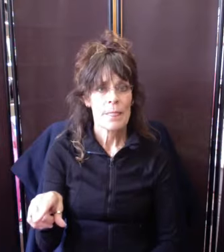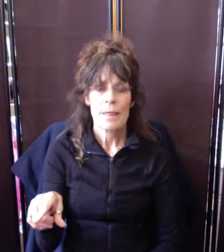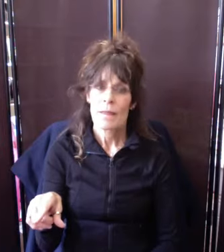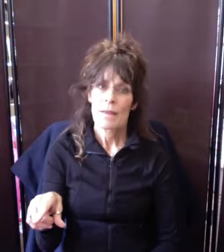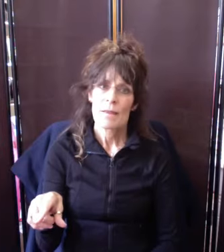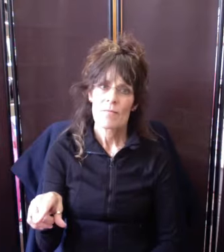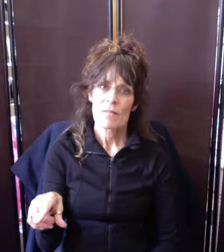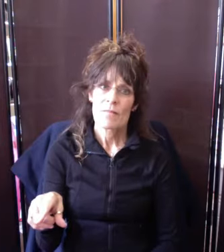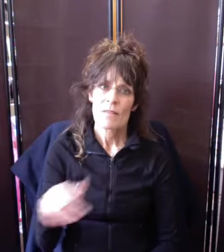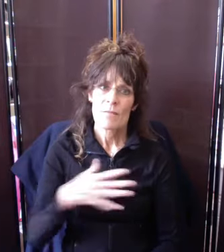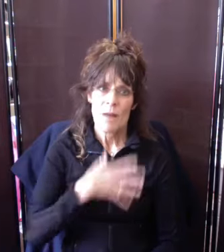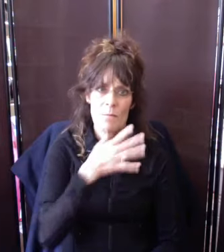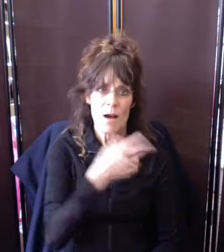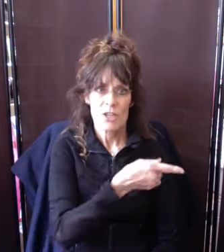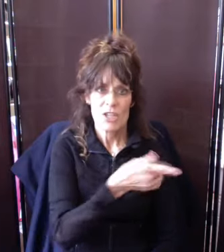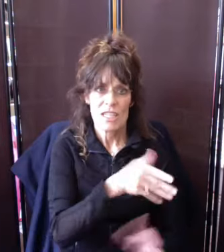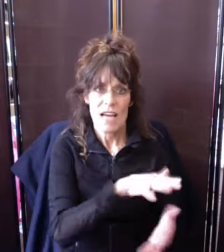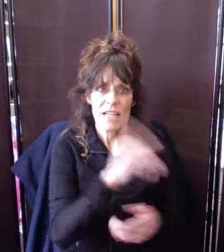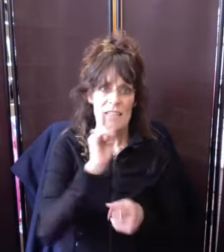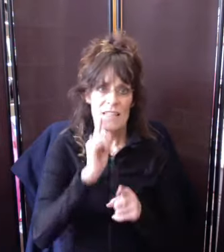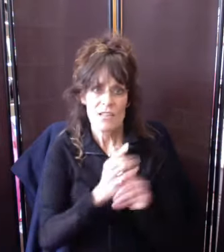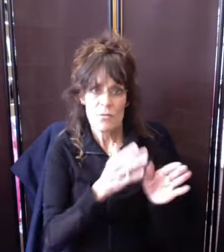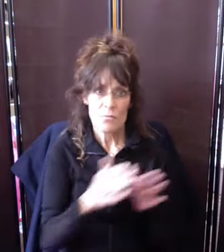my mom died, and my sisters planned the funeral for